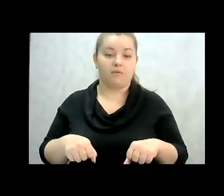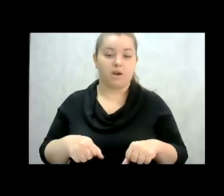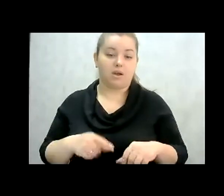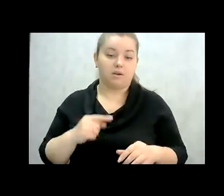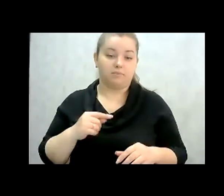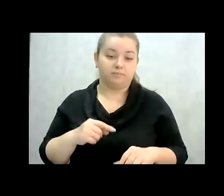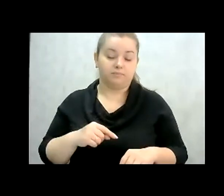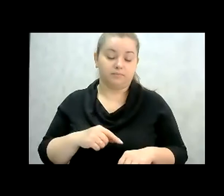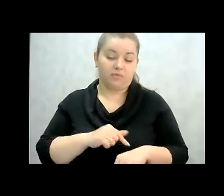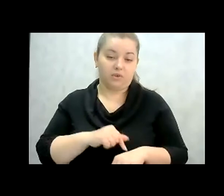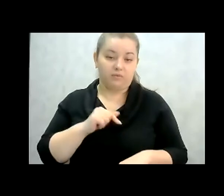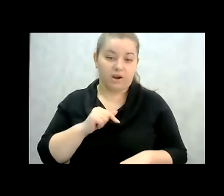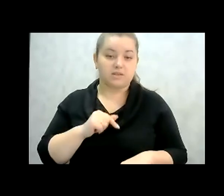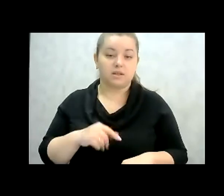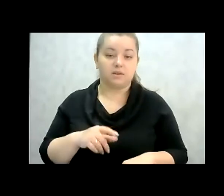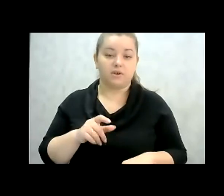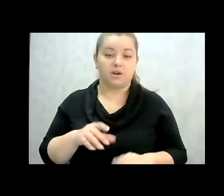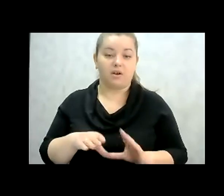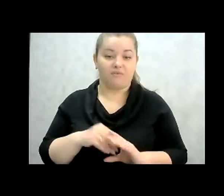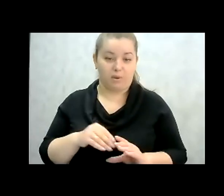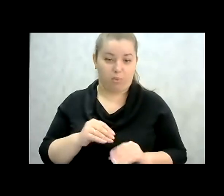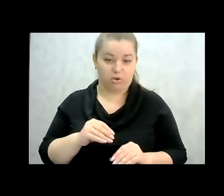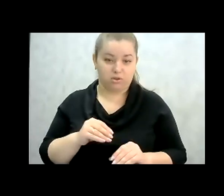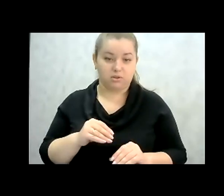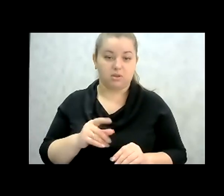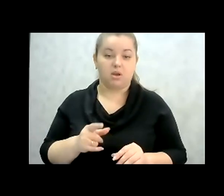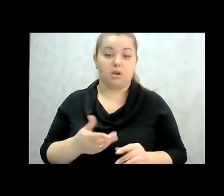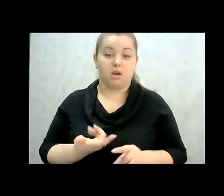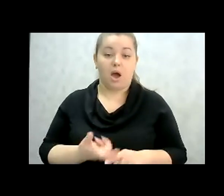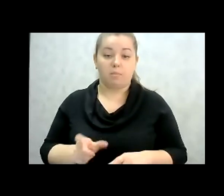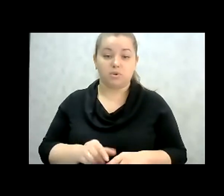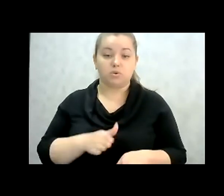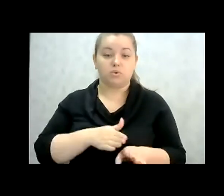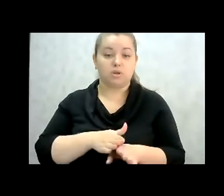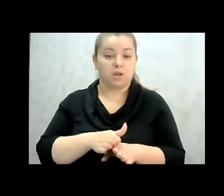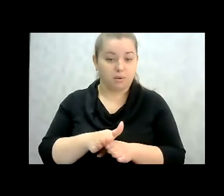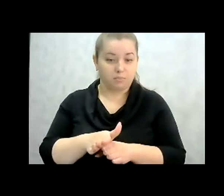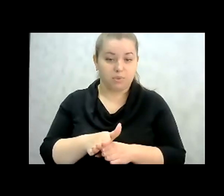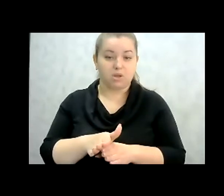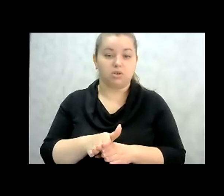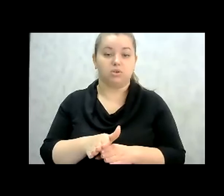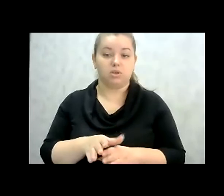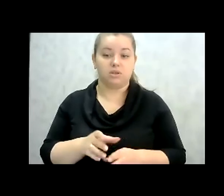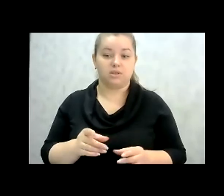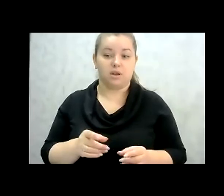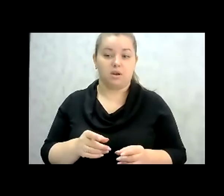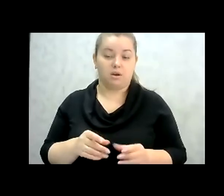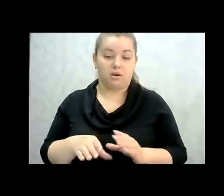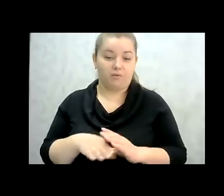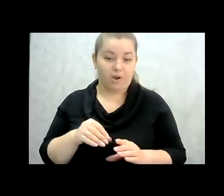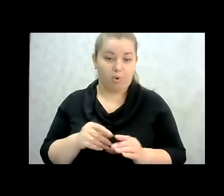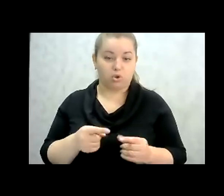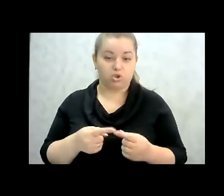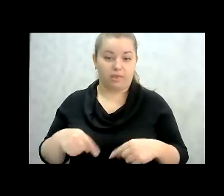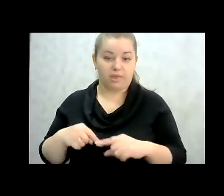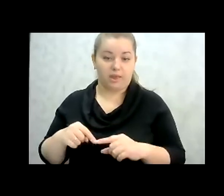The failure to respect the rights of the vulnerable. Most